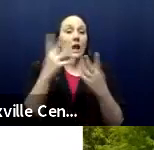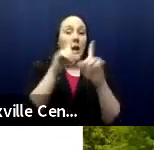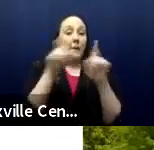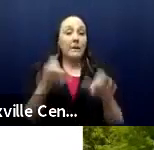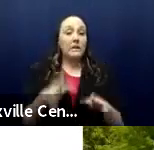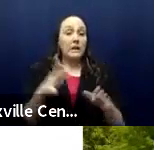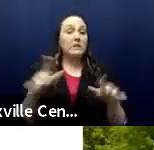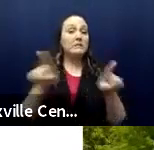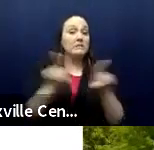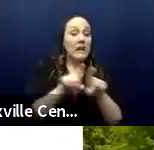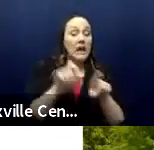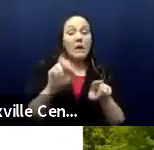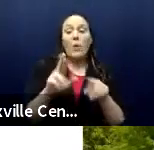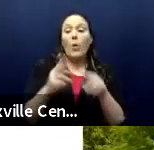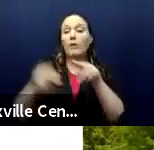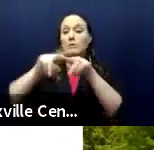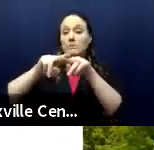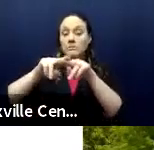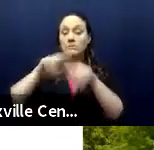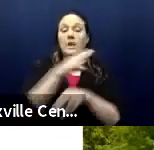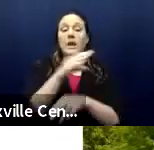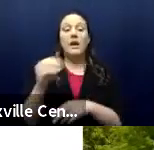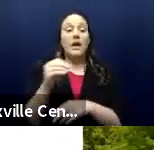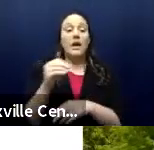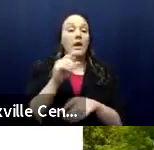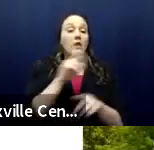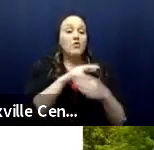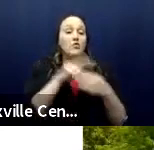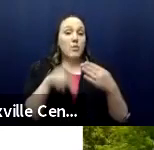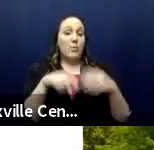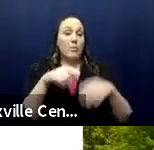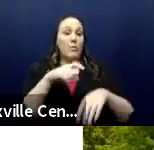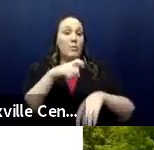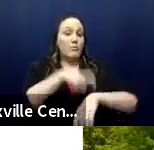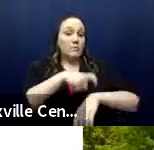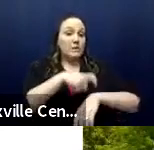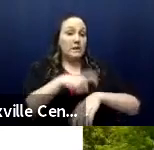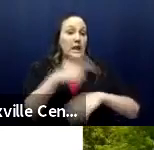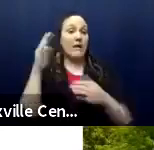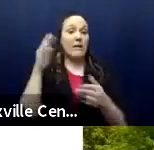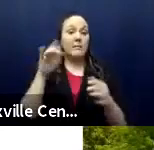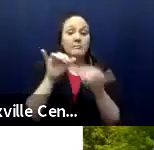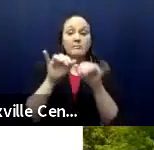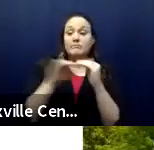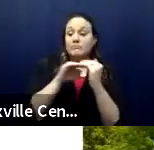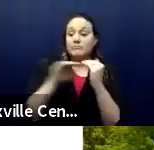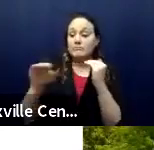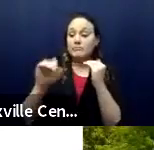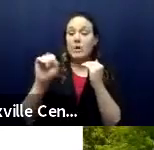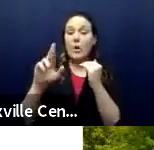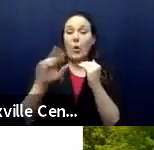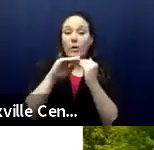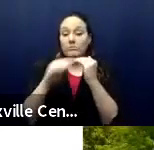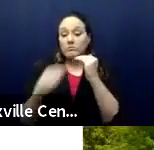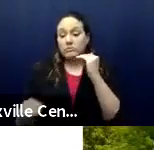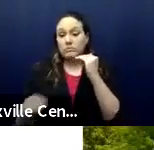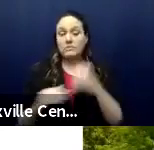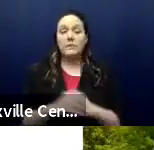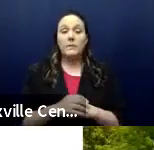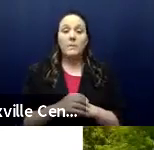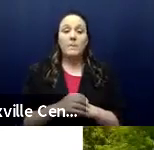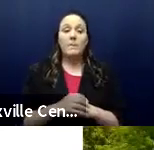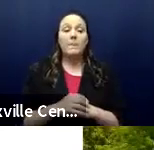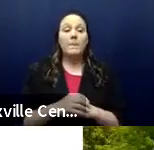up, and laboratory reporting time staying the same or decreasing. Based on the qualifications